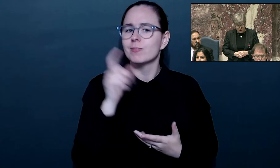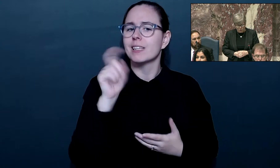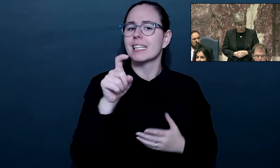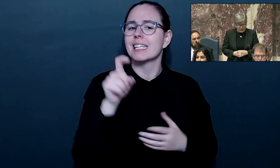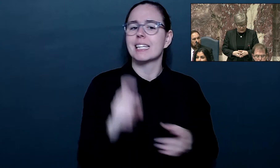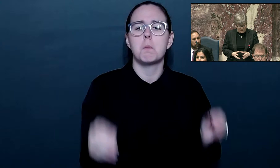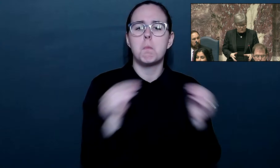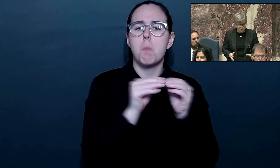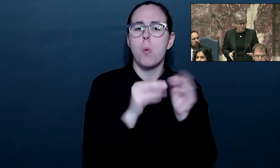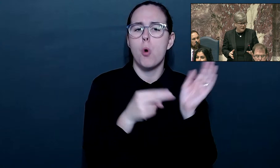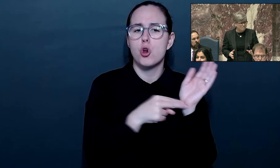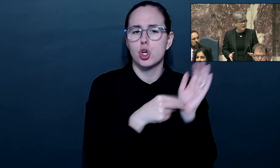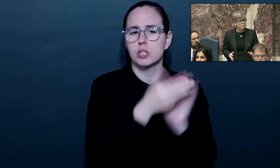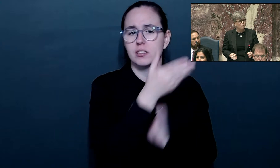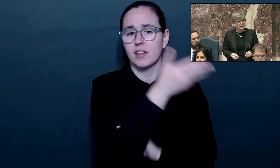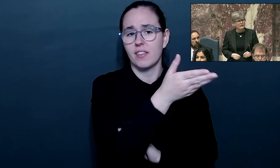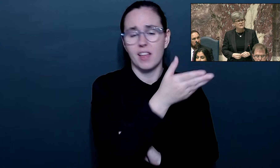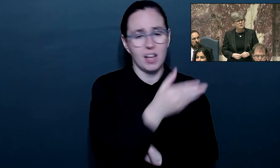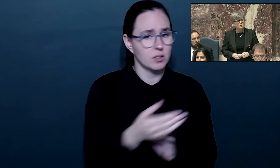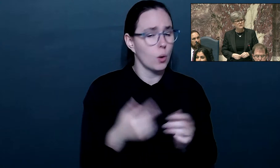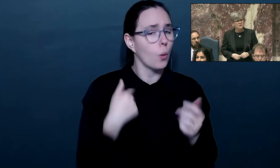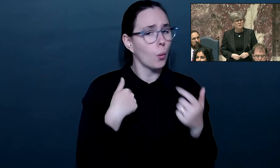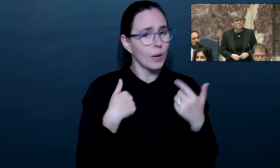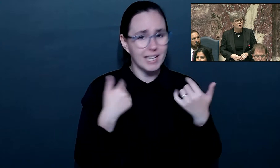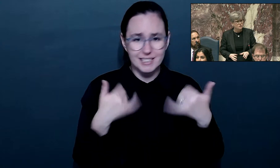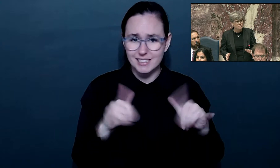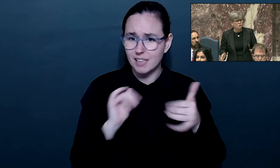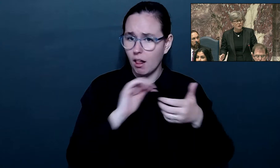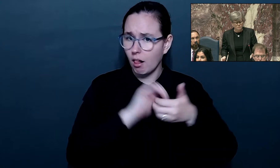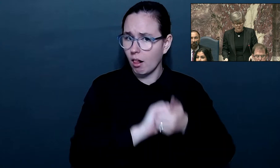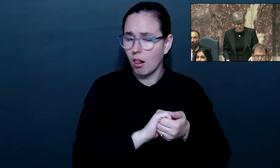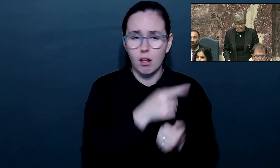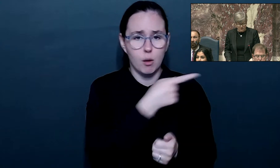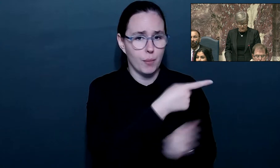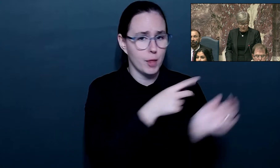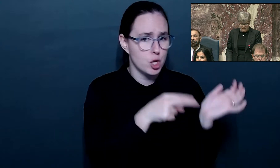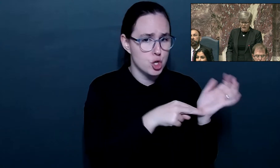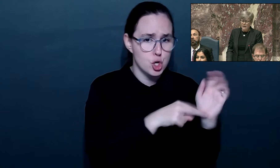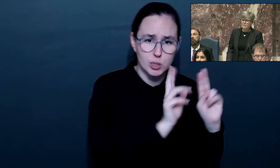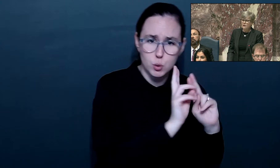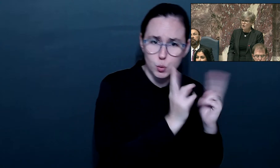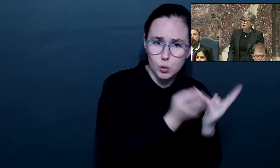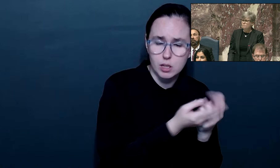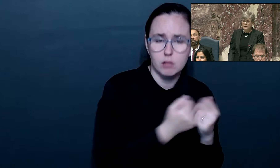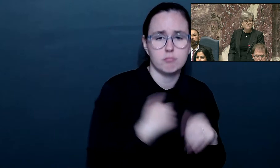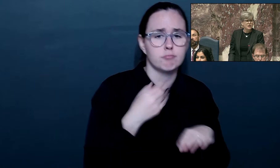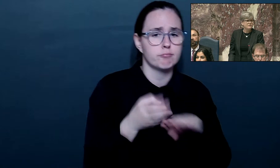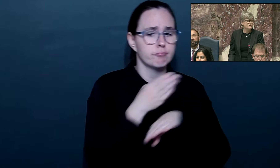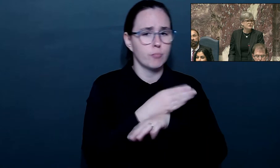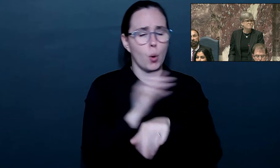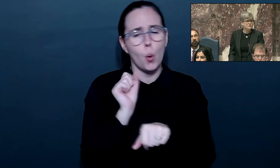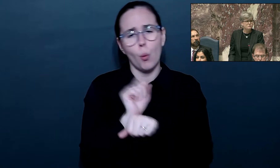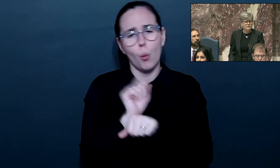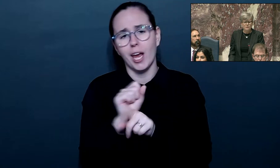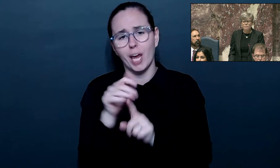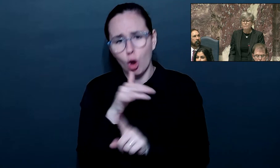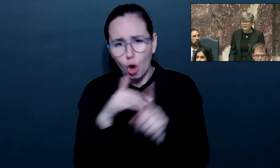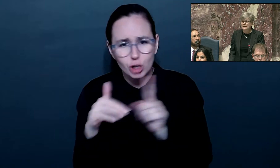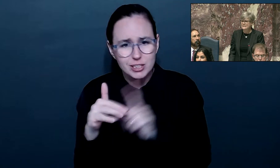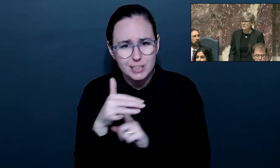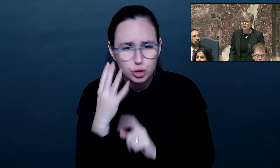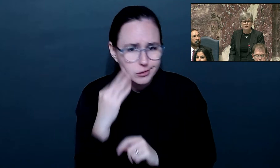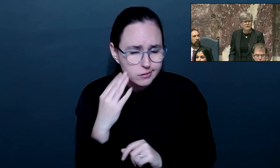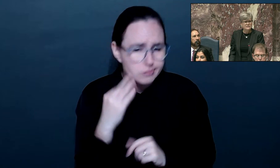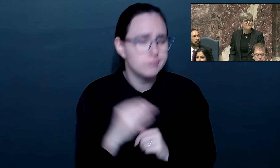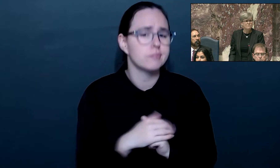Union. We're going to continue to create better working conditions for nurses across British Columbia. And they are big challenges, Mr. Speaker, but